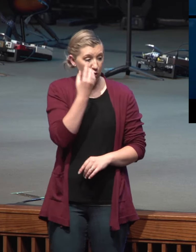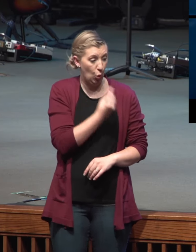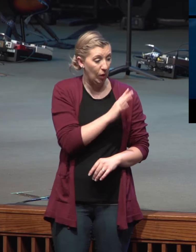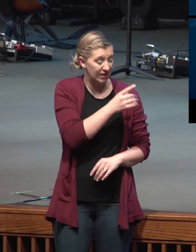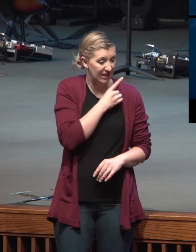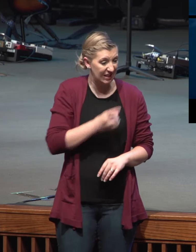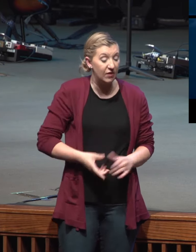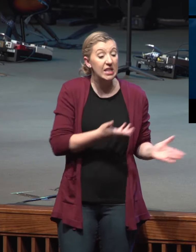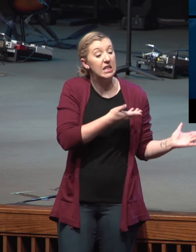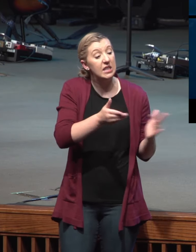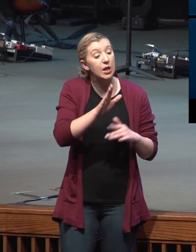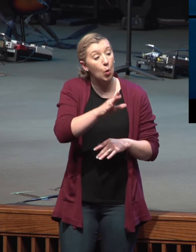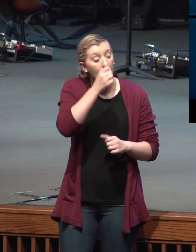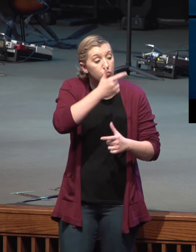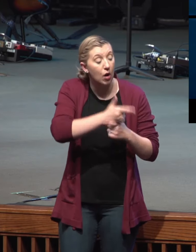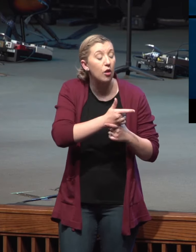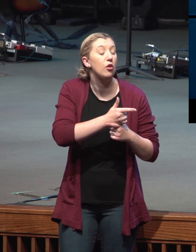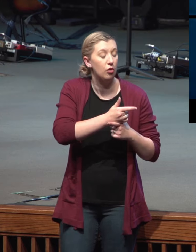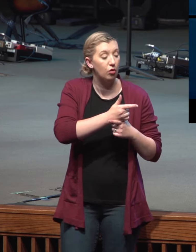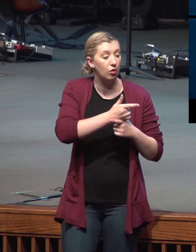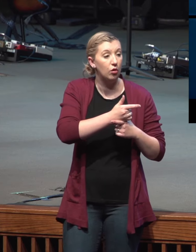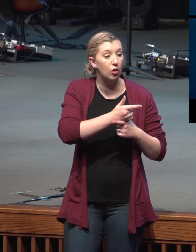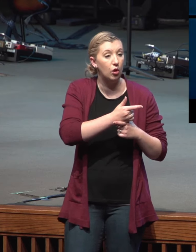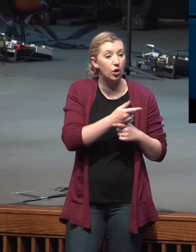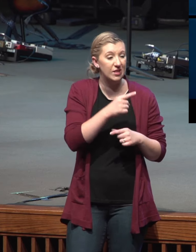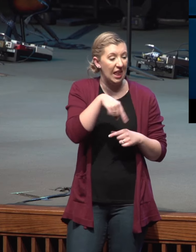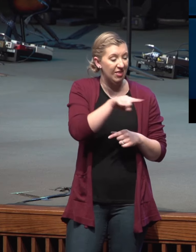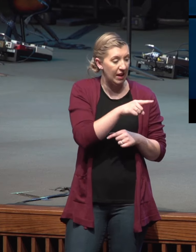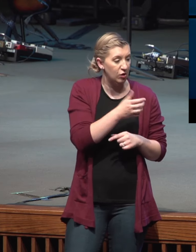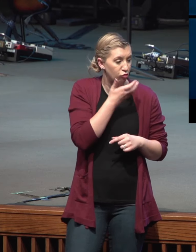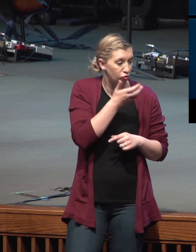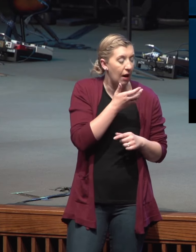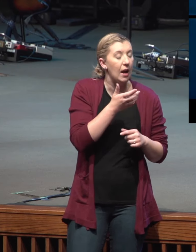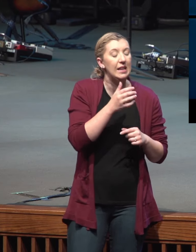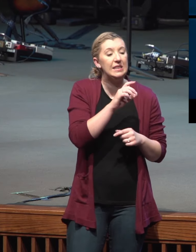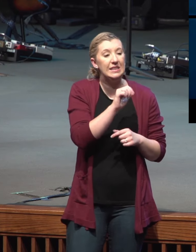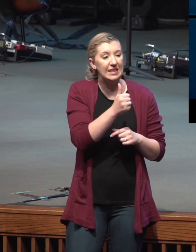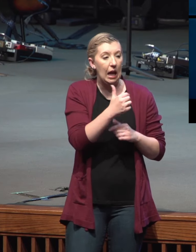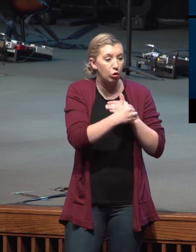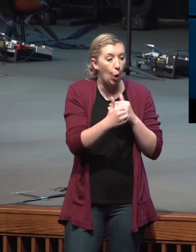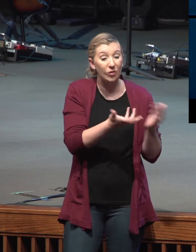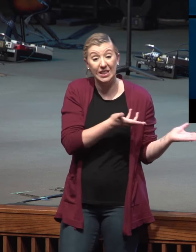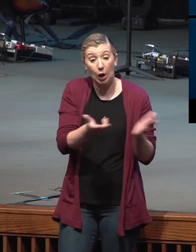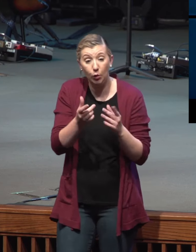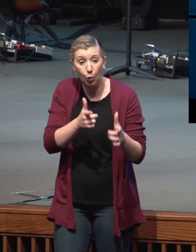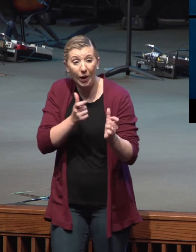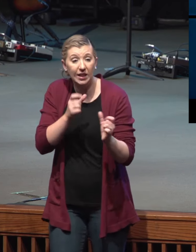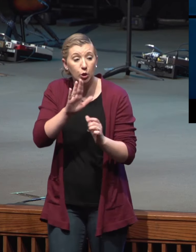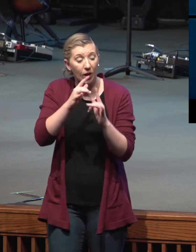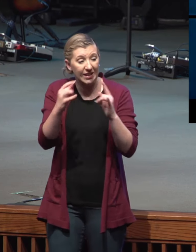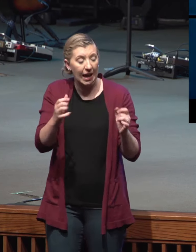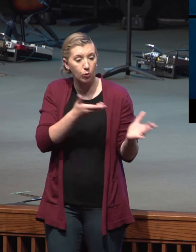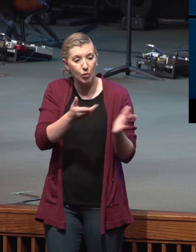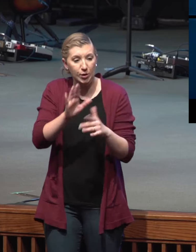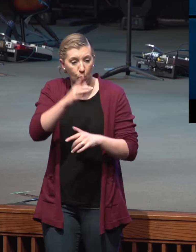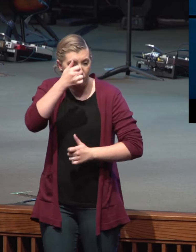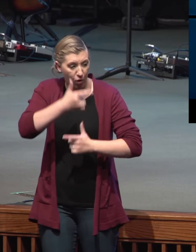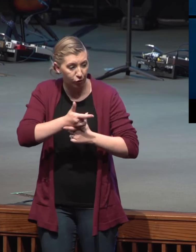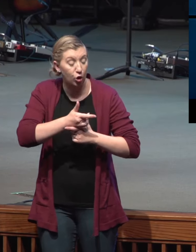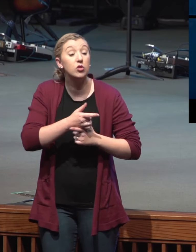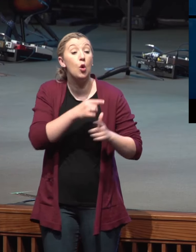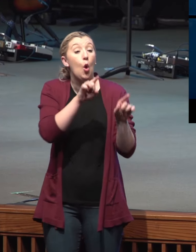take for your brothers an ephah of this parched grain and these 10 loaves and carry them quickly to the camp to your brothers.